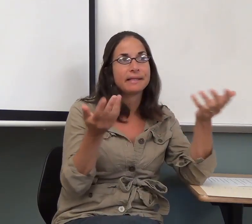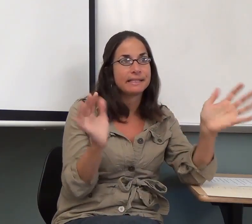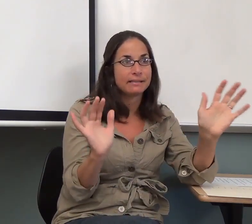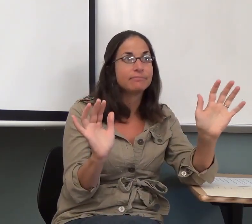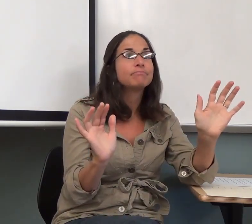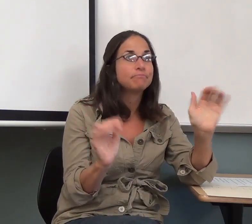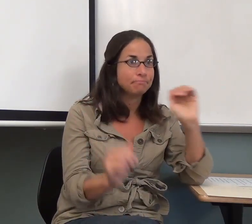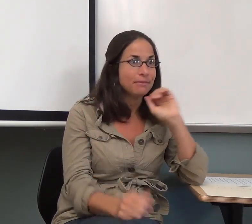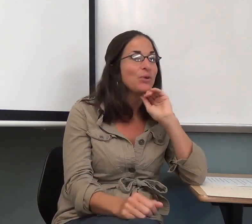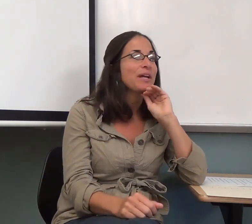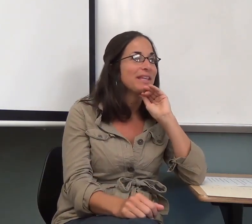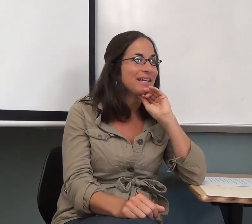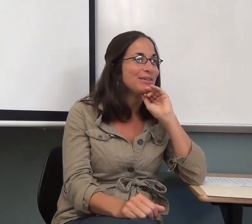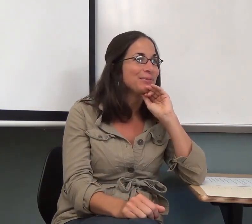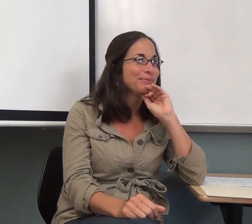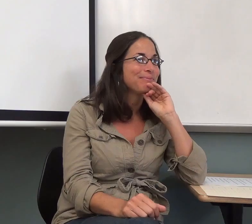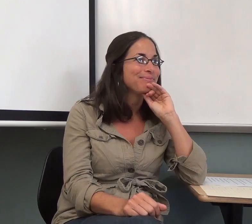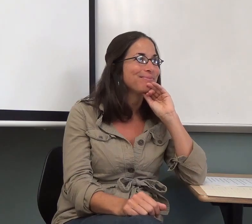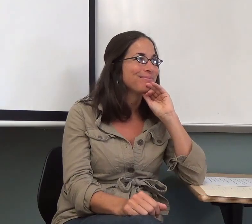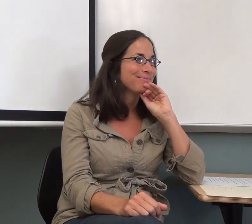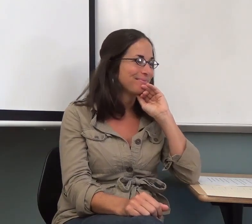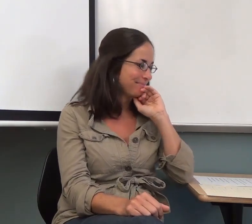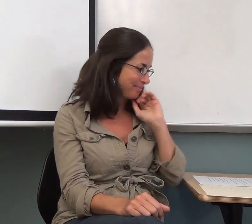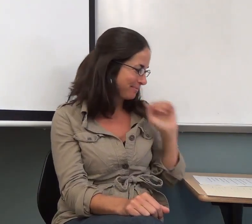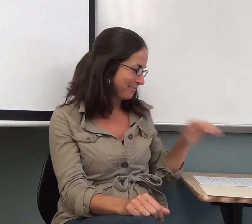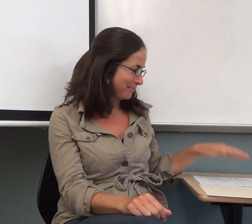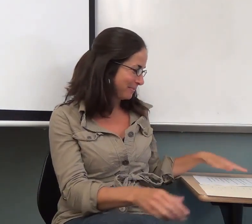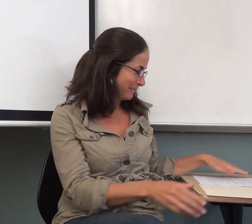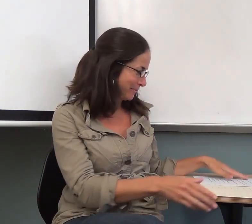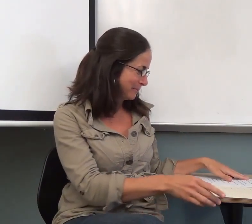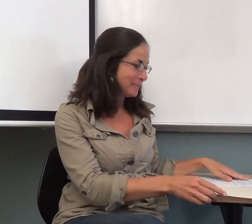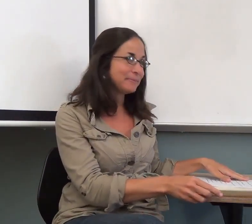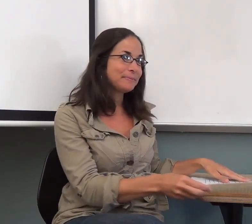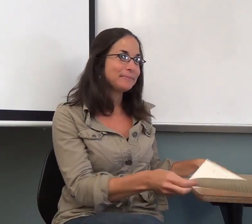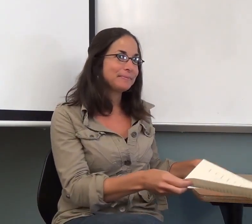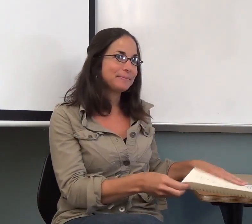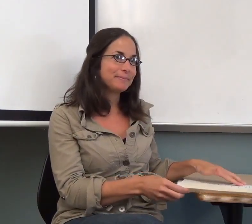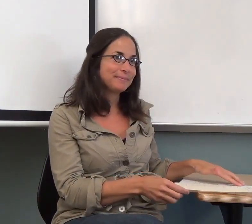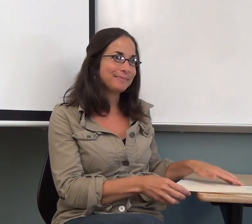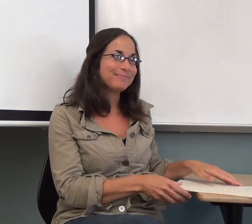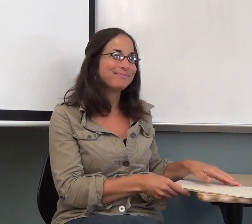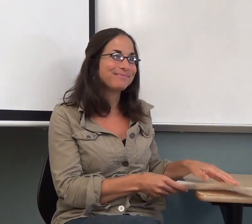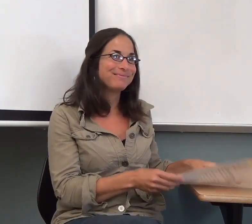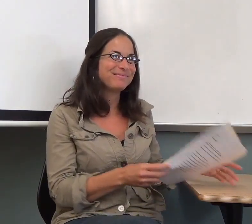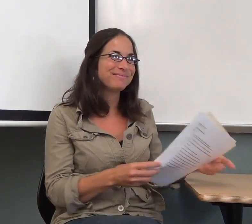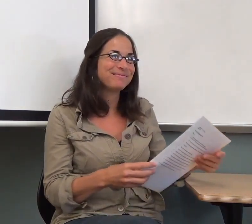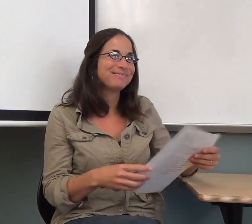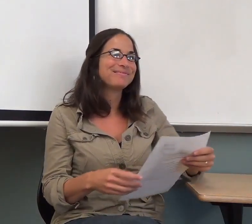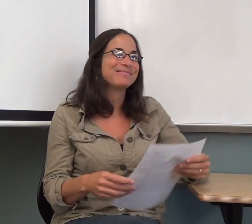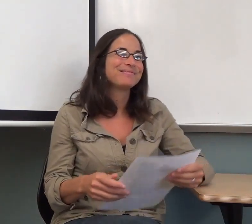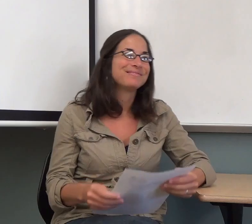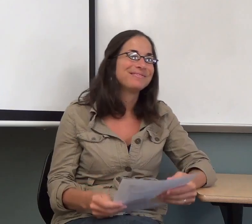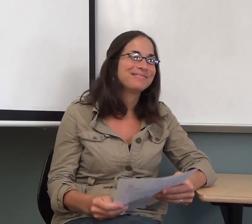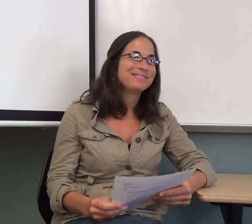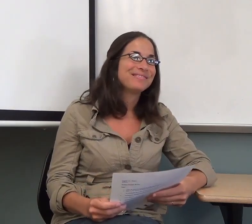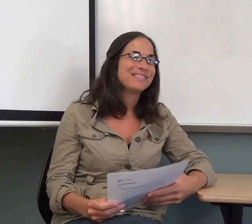sanitation. Okay, thank you. Thank you. You can just set it up on the desk. Thanks, guys. You're